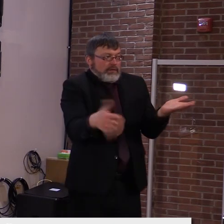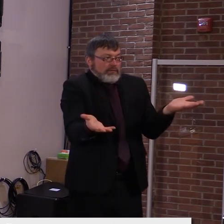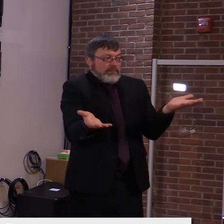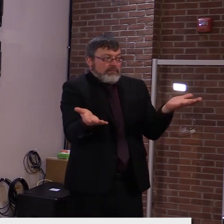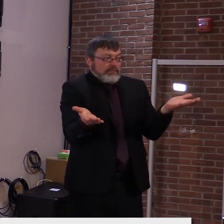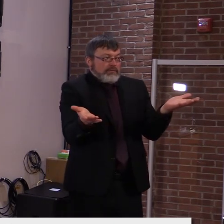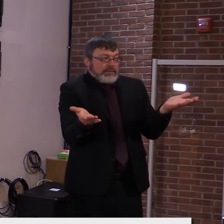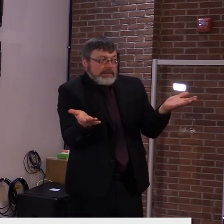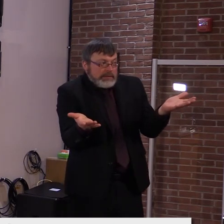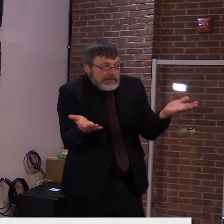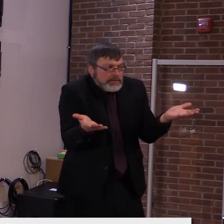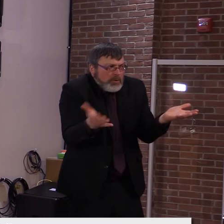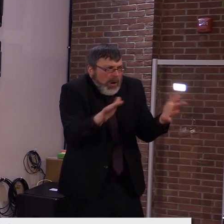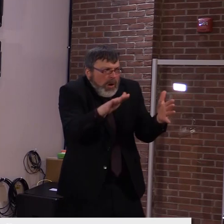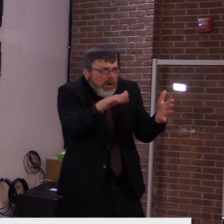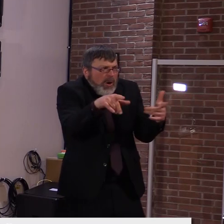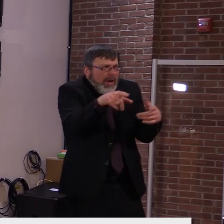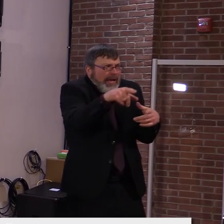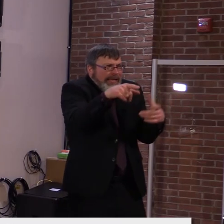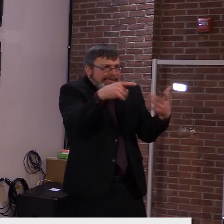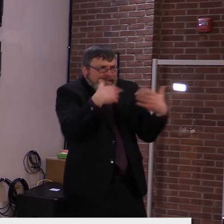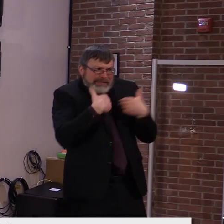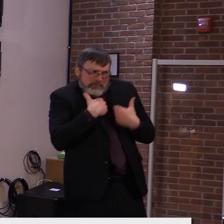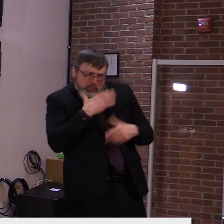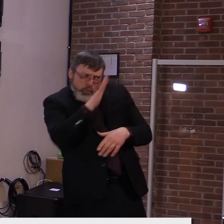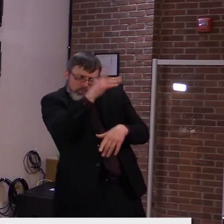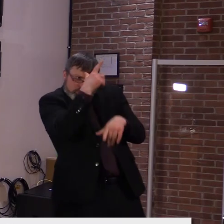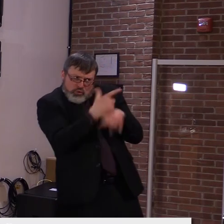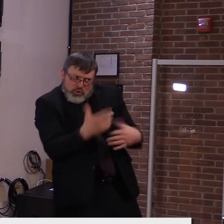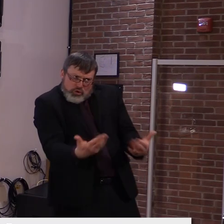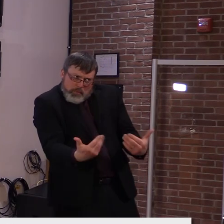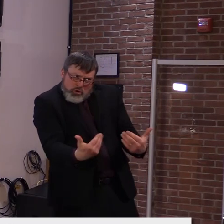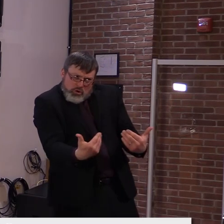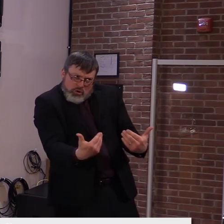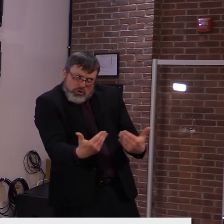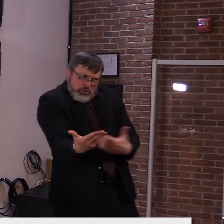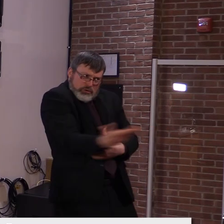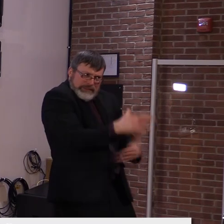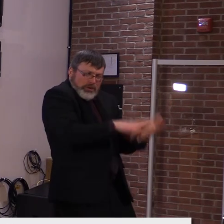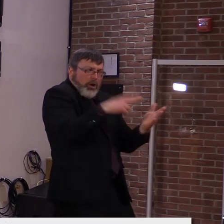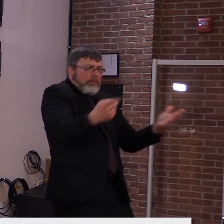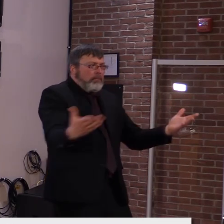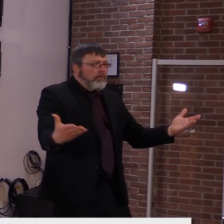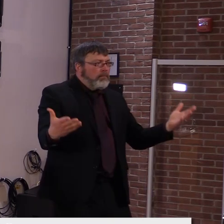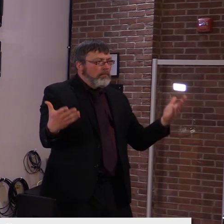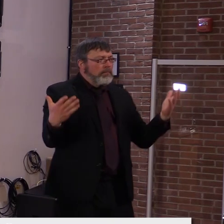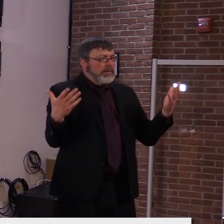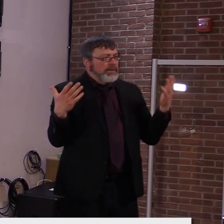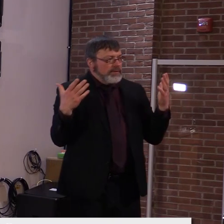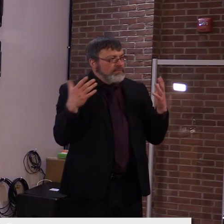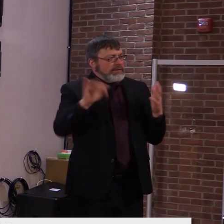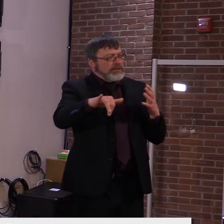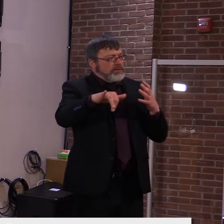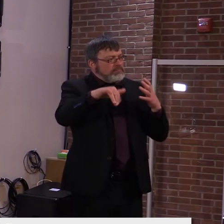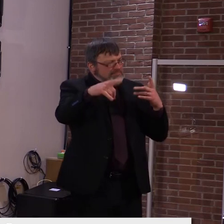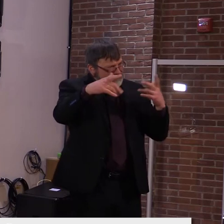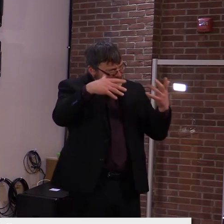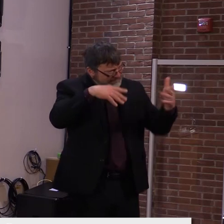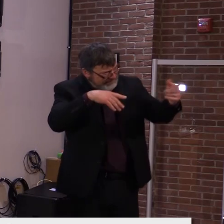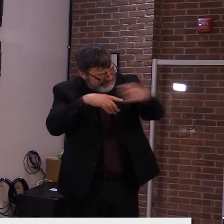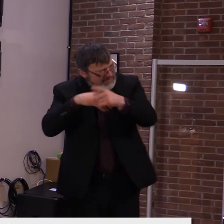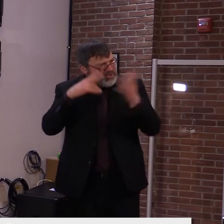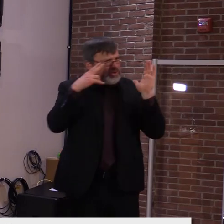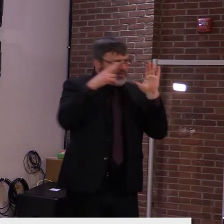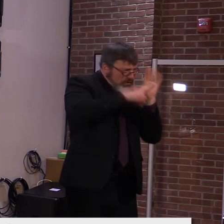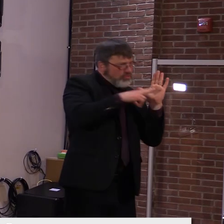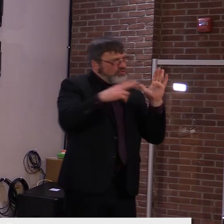brethren of mine, that are 65 and older, to go ahead and try to register online. I will look